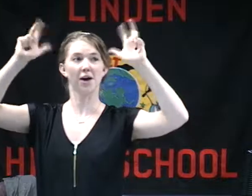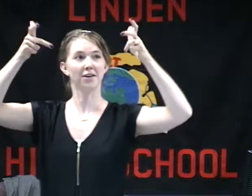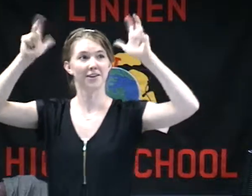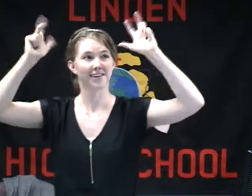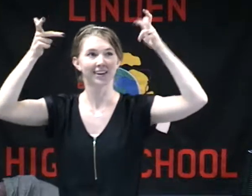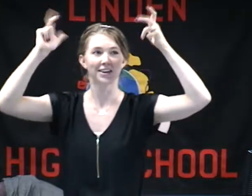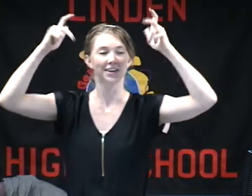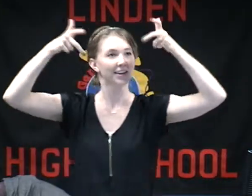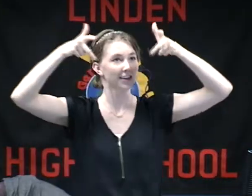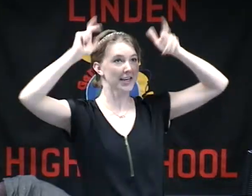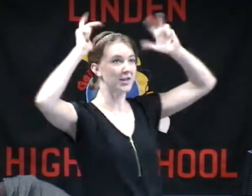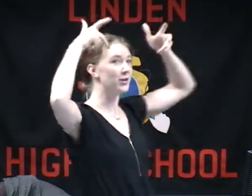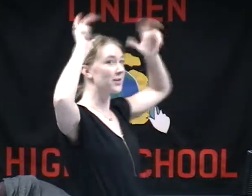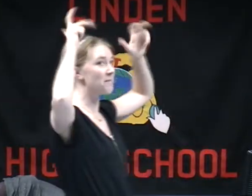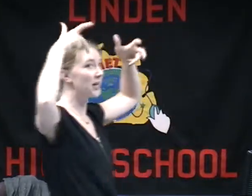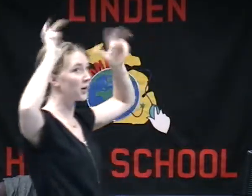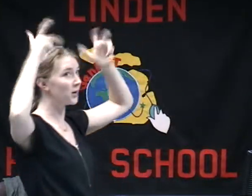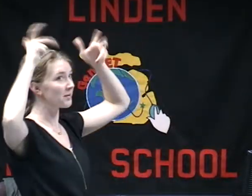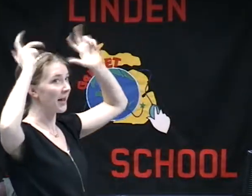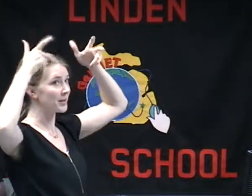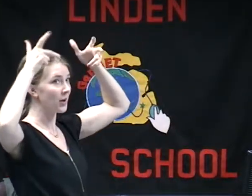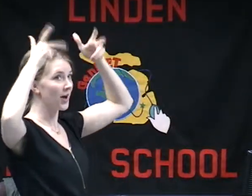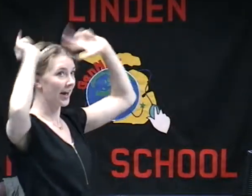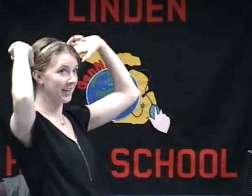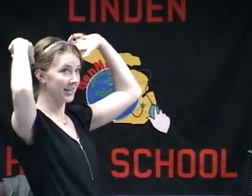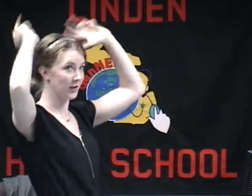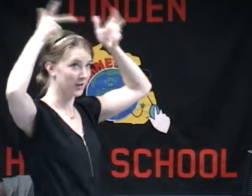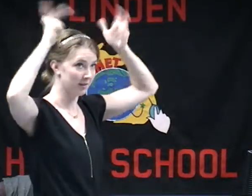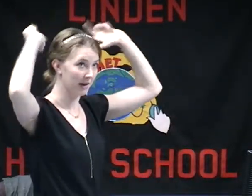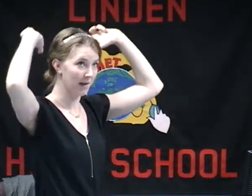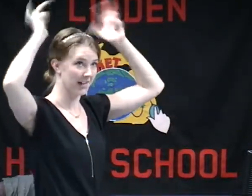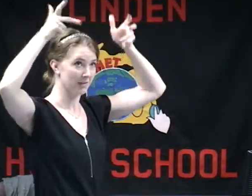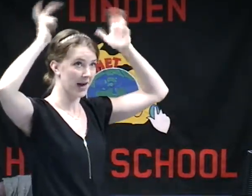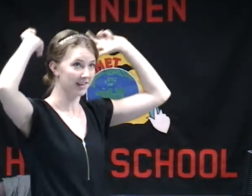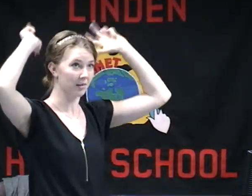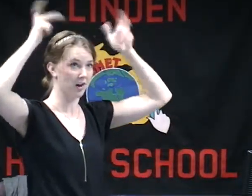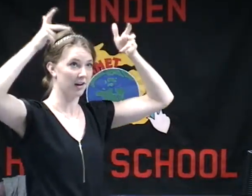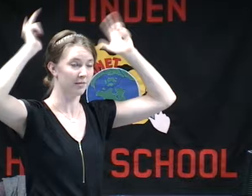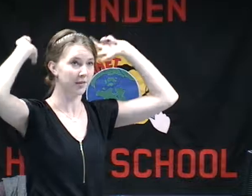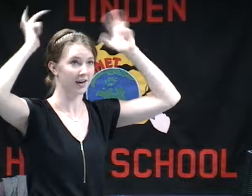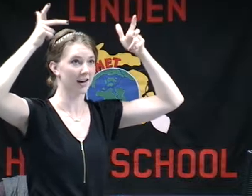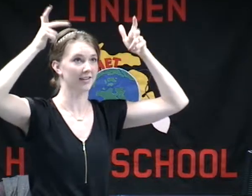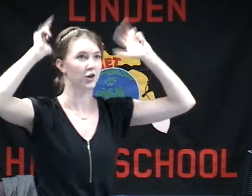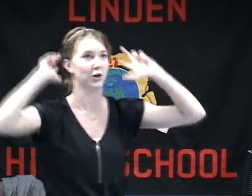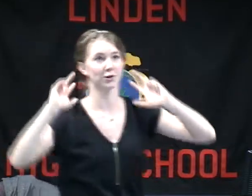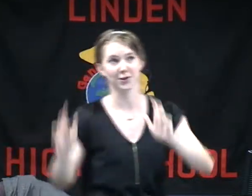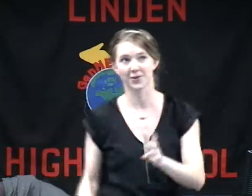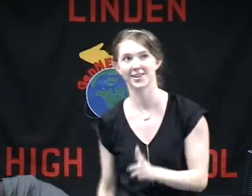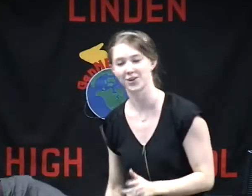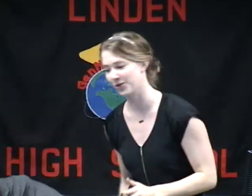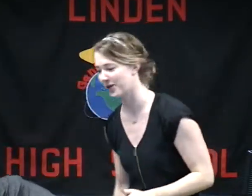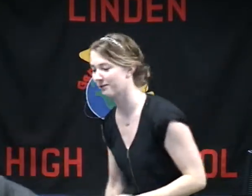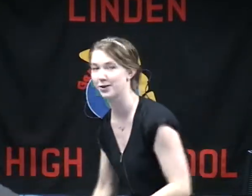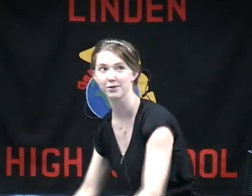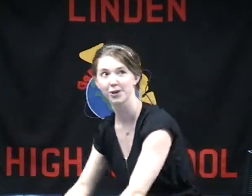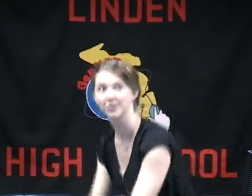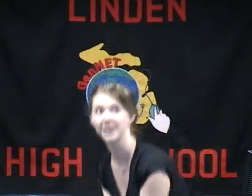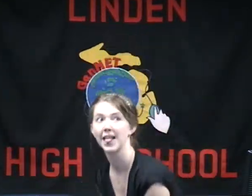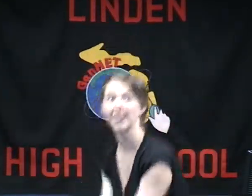Basketball. This used to mean girls basketball and this used to mean men's basketball because girls used to shoot their free throws like